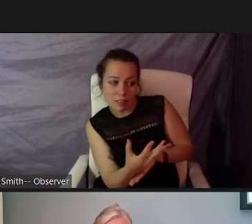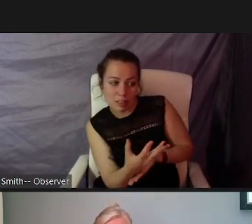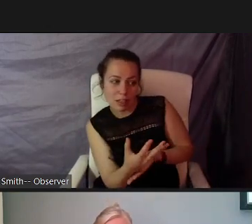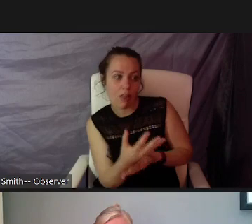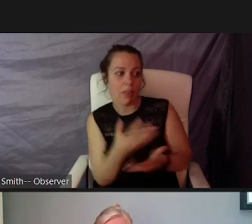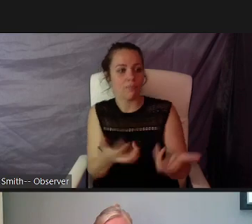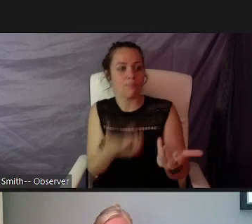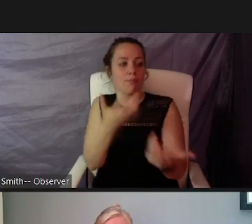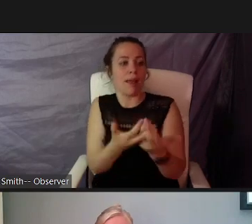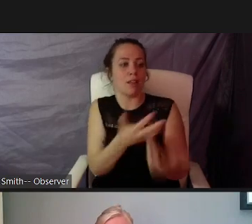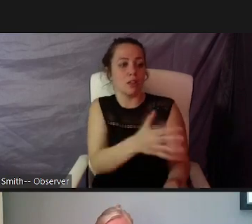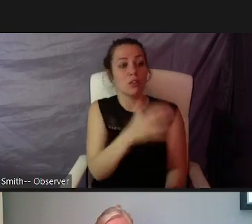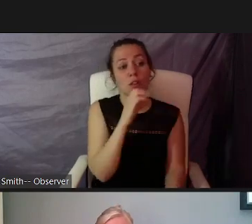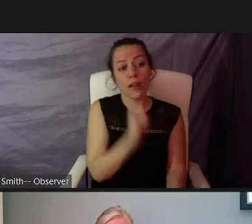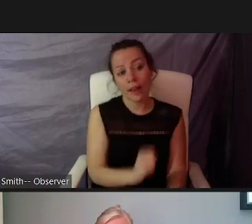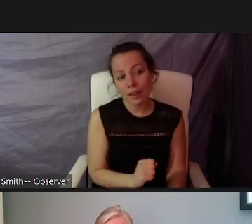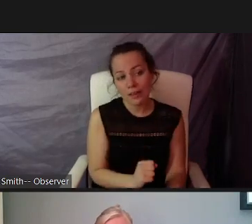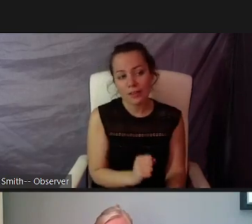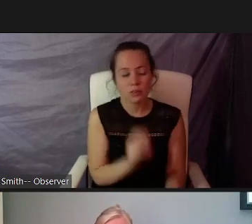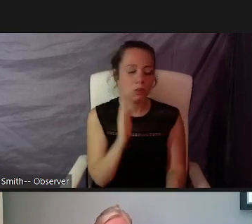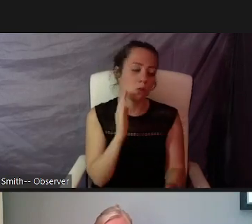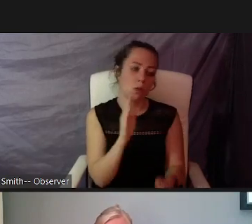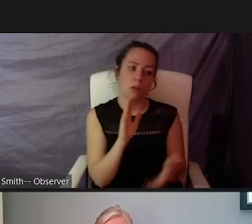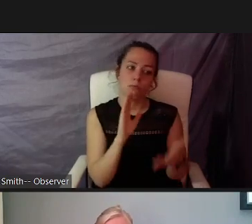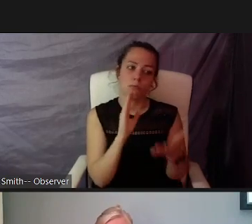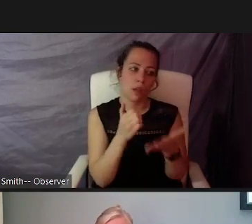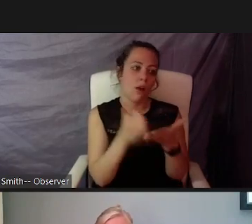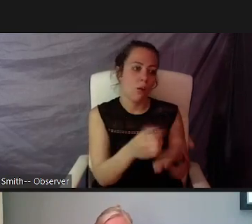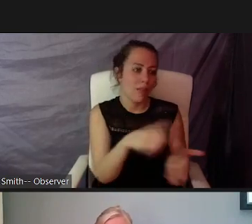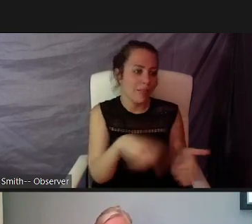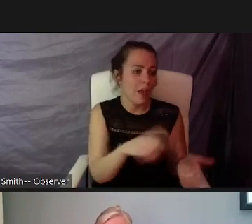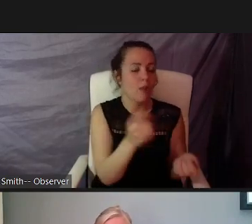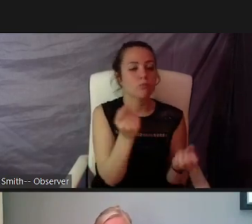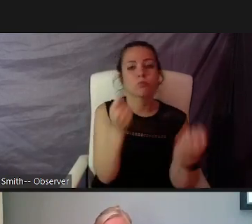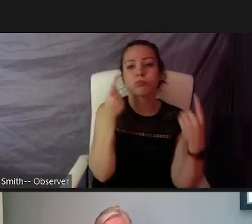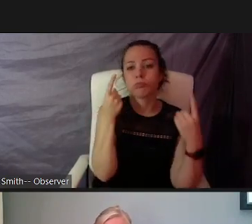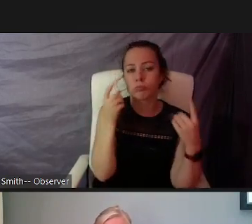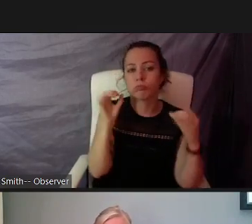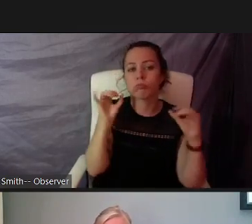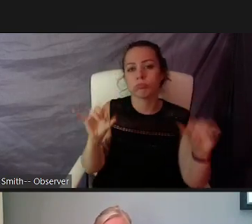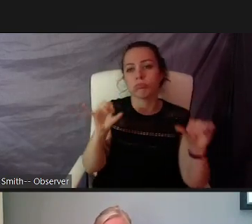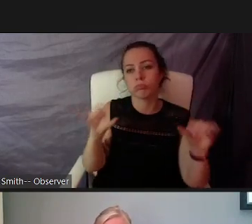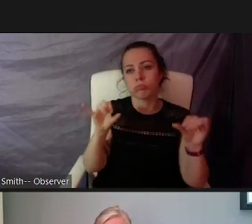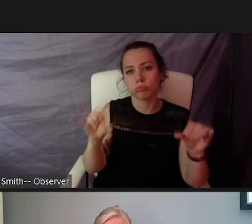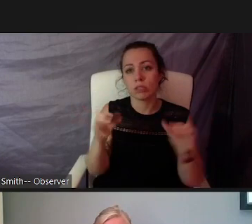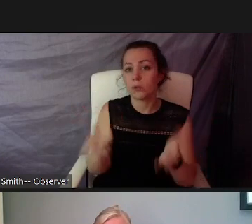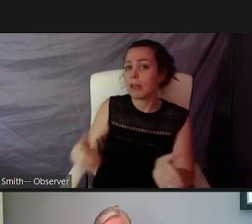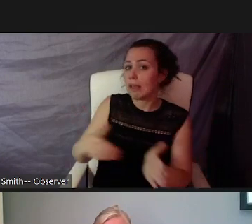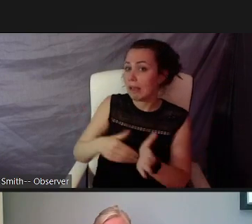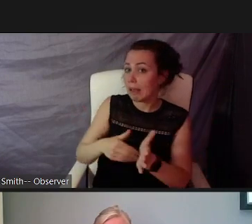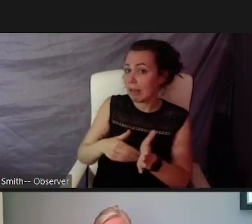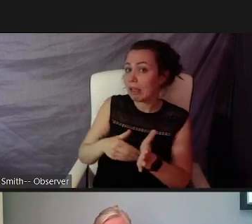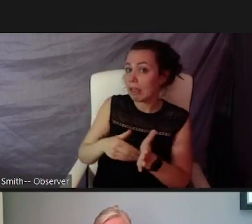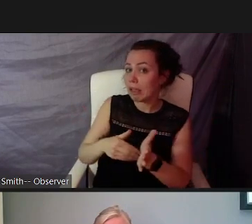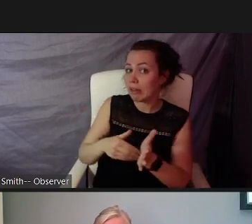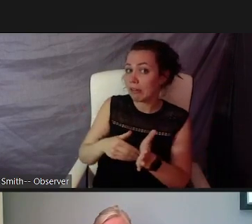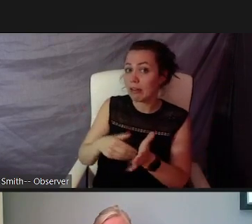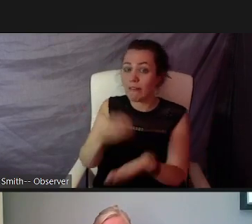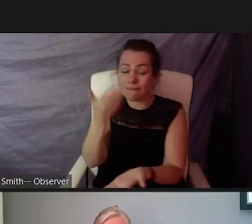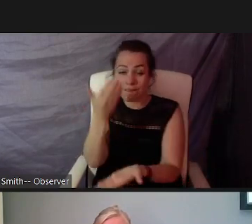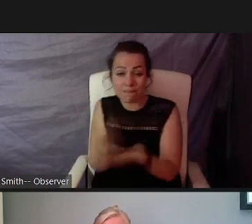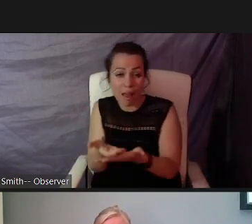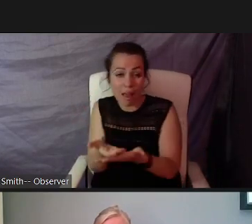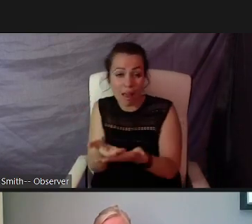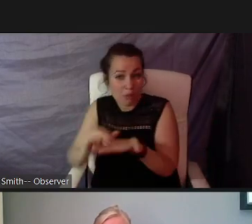their age can help them to understand what's going on. So remember, again, the idea of facts minimizing